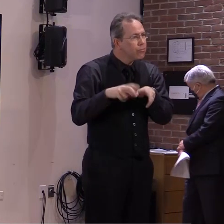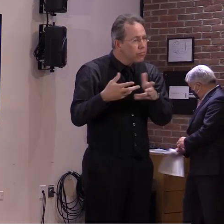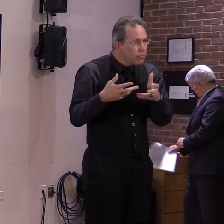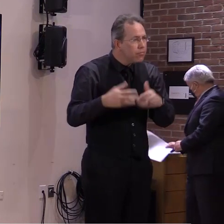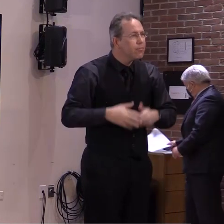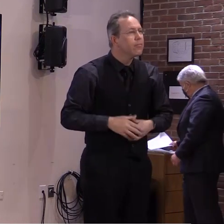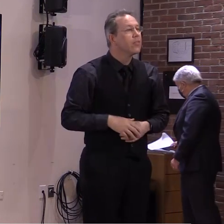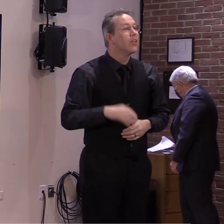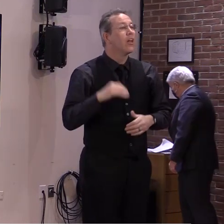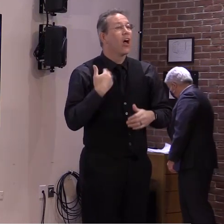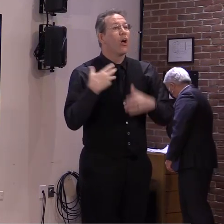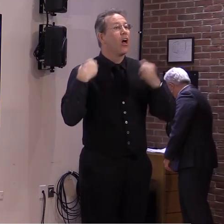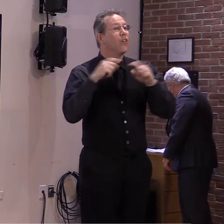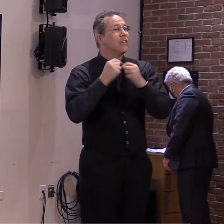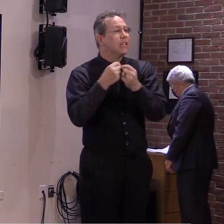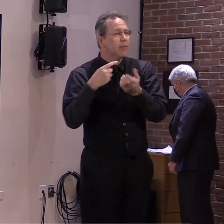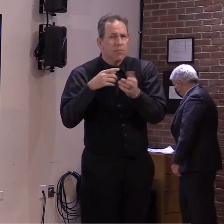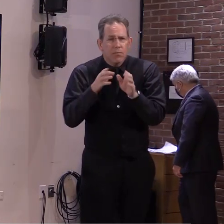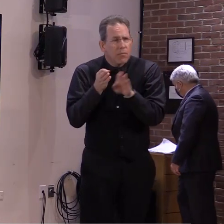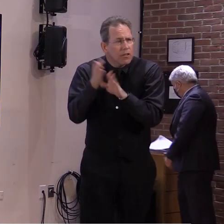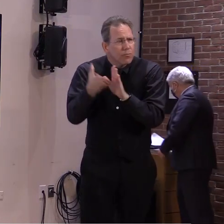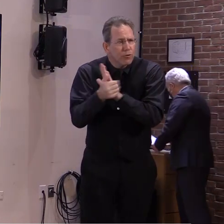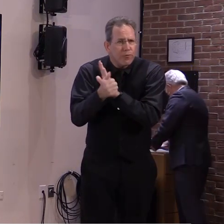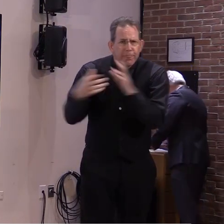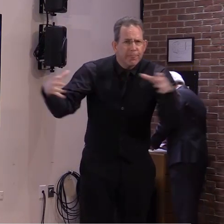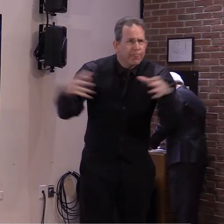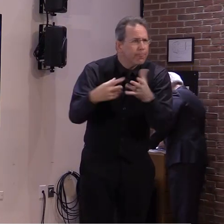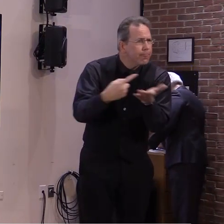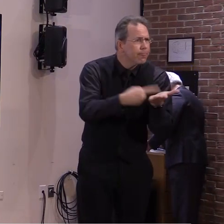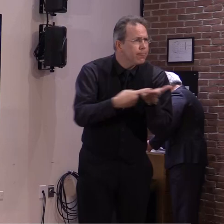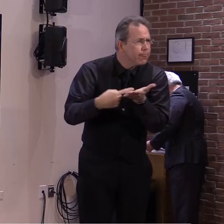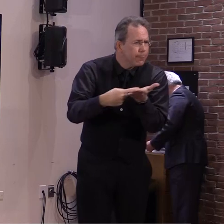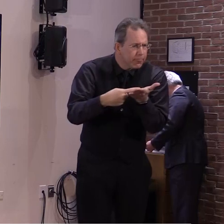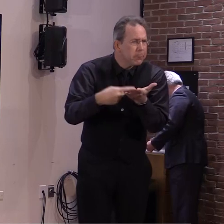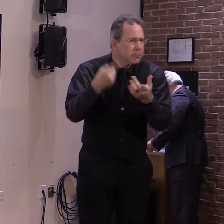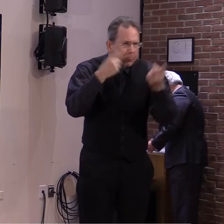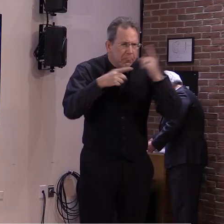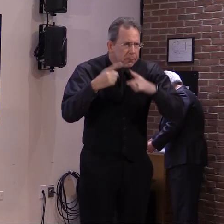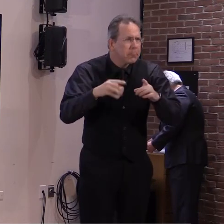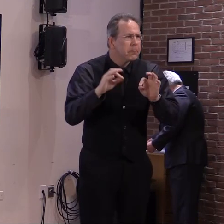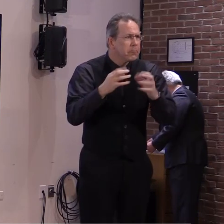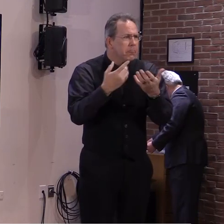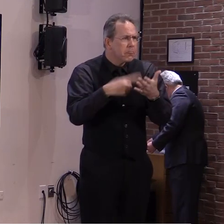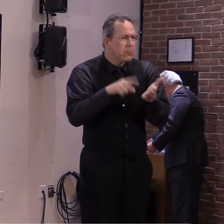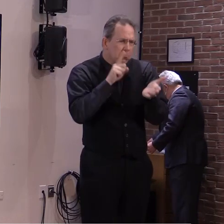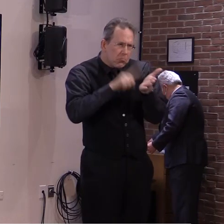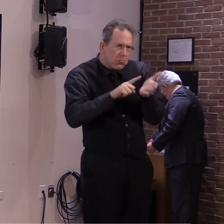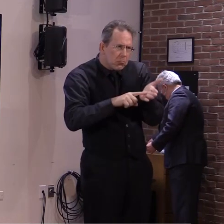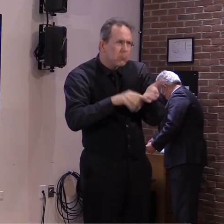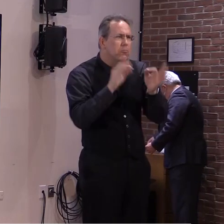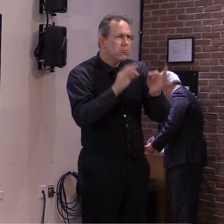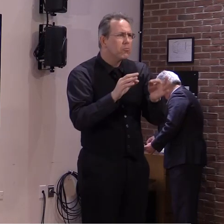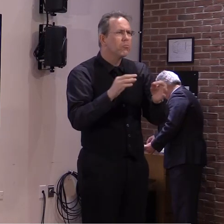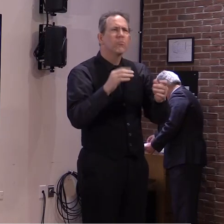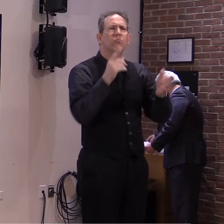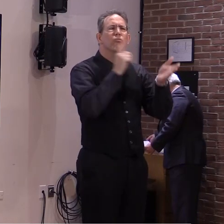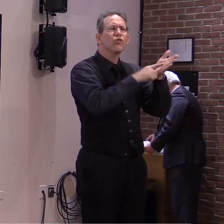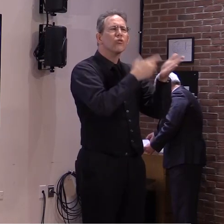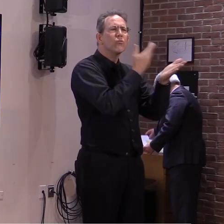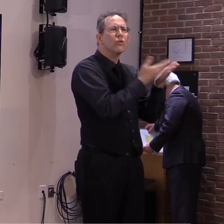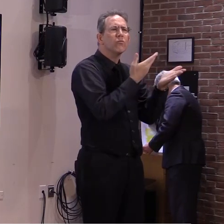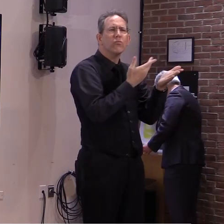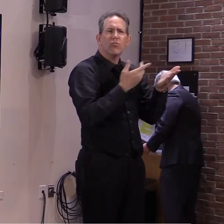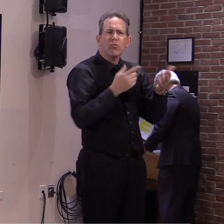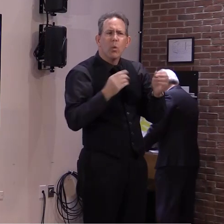CDC recommendation and the research behind it. That research basically concludes there is no significant difference between 3 feet and